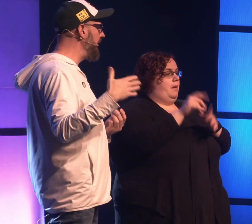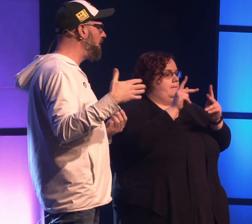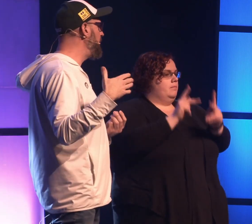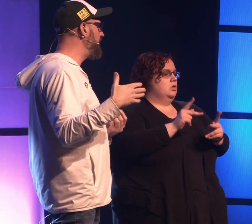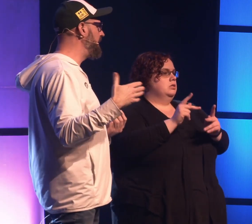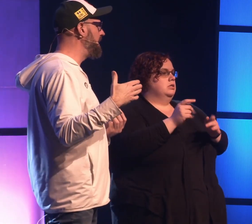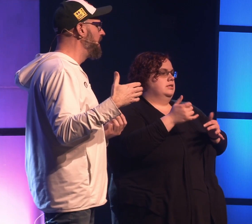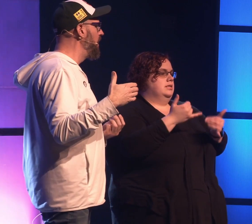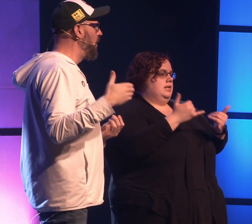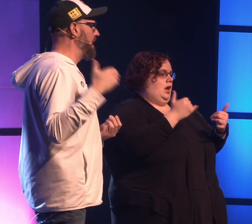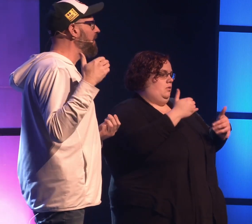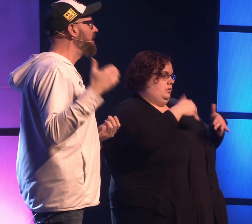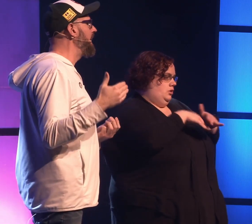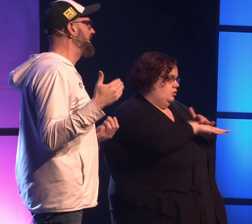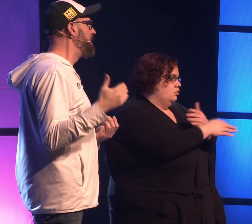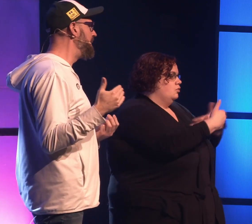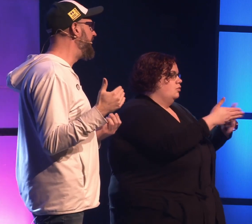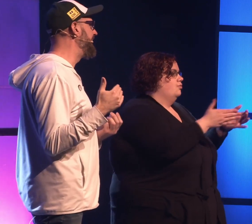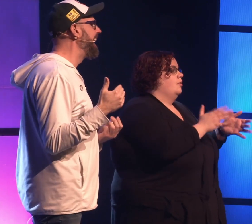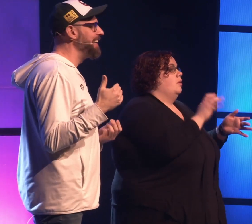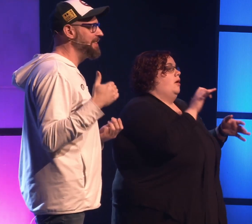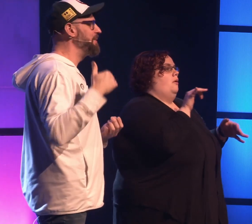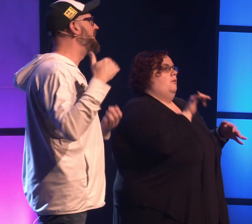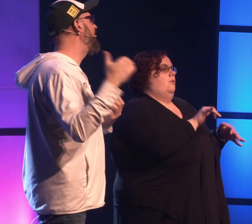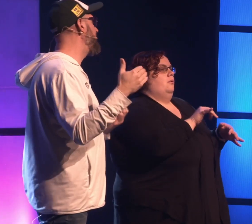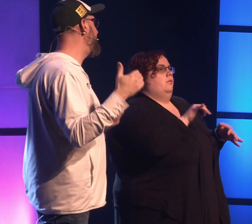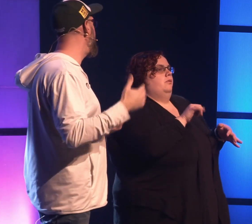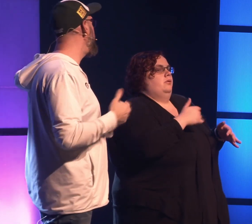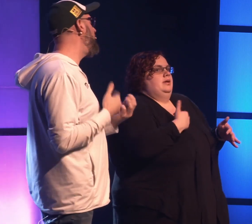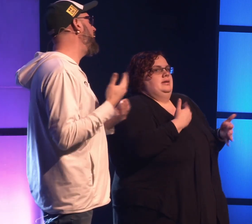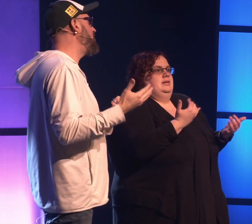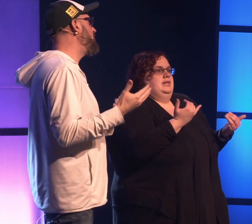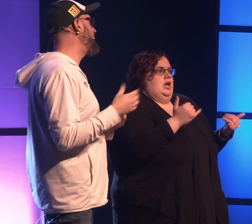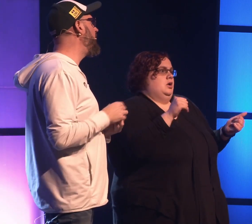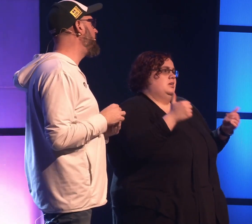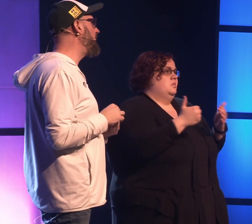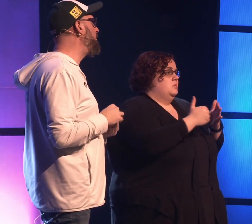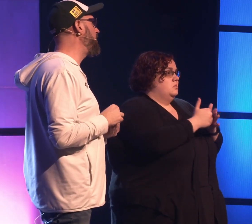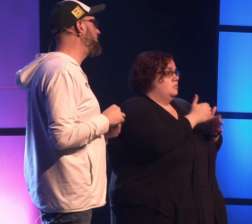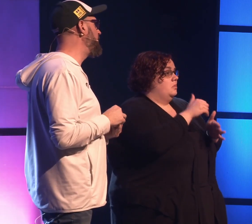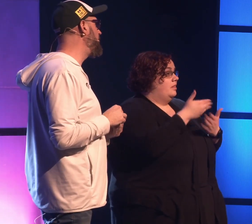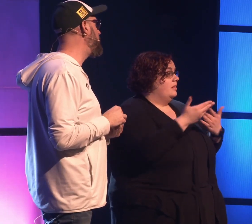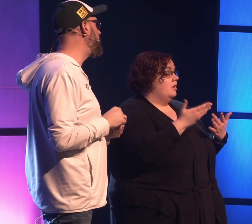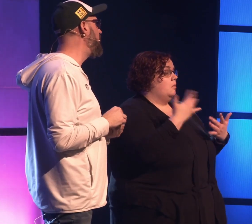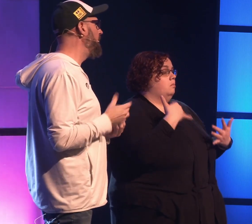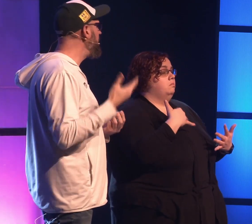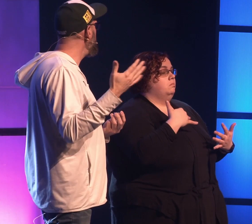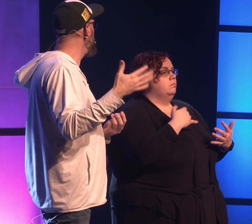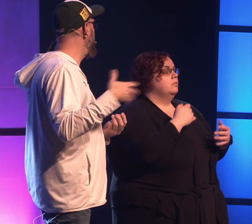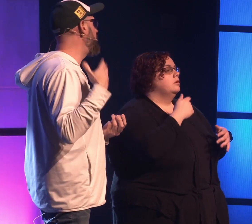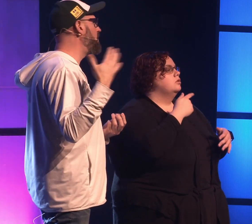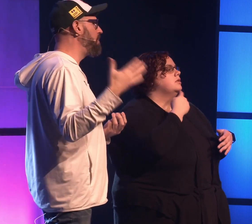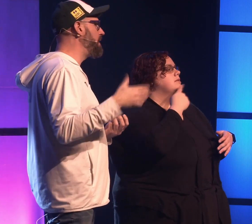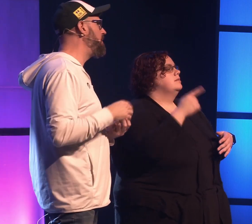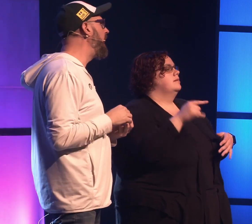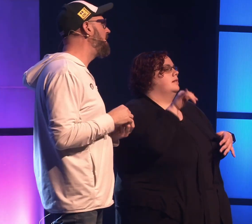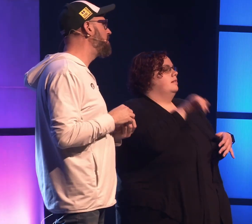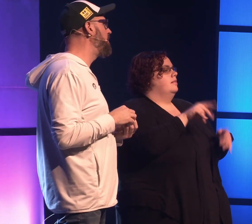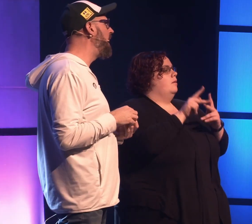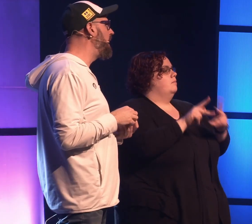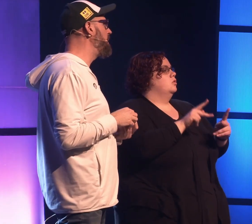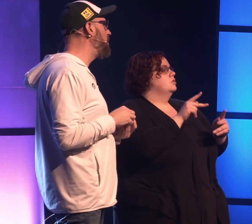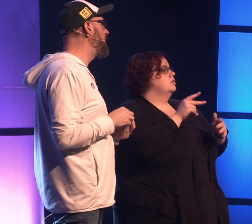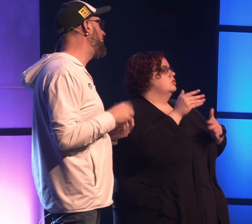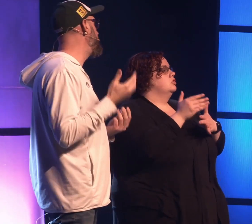room and now thinking, oh, now you're asking me to do another thing. Like, what might you say to that person who maybe you share a little bit of